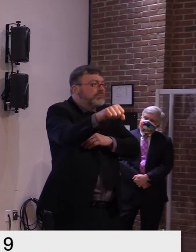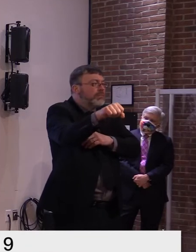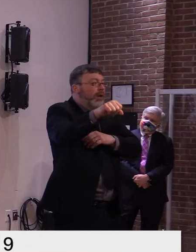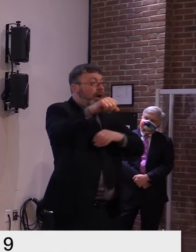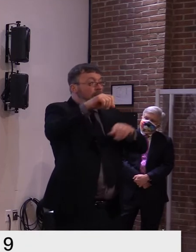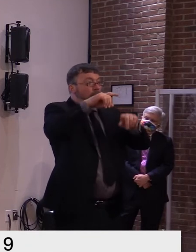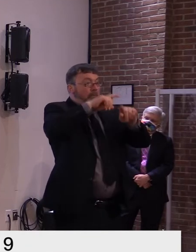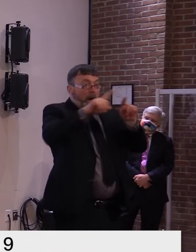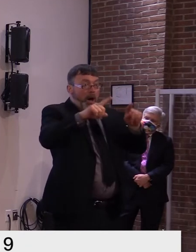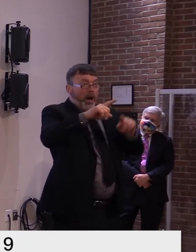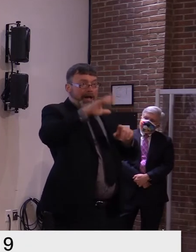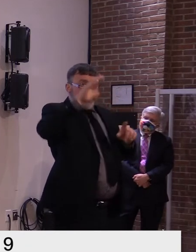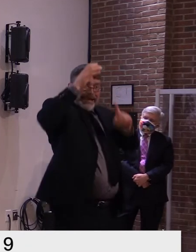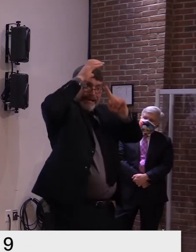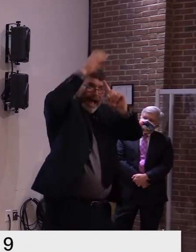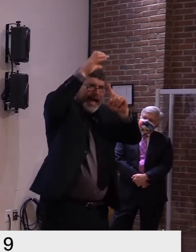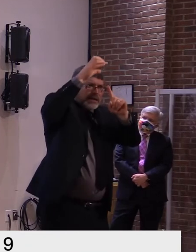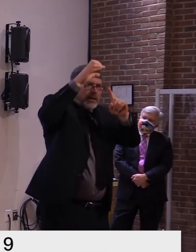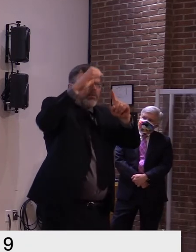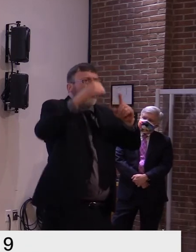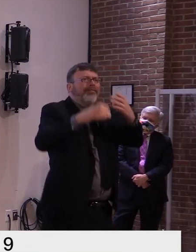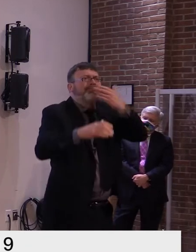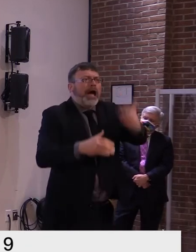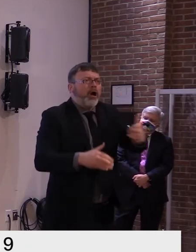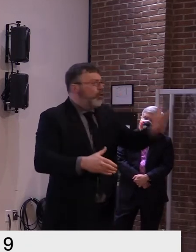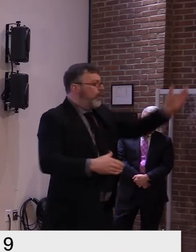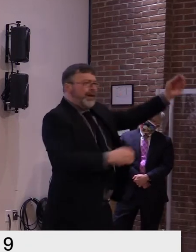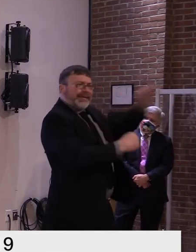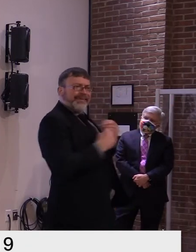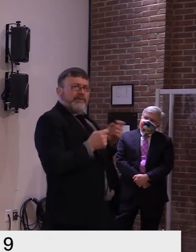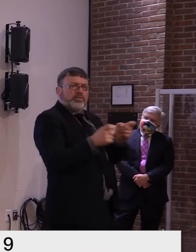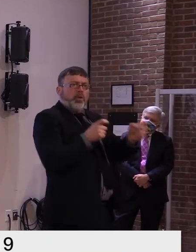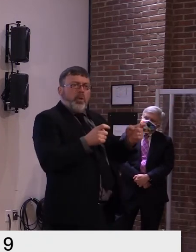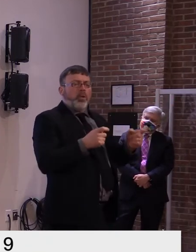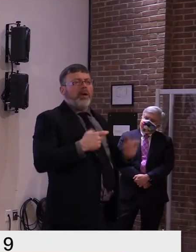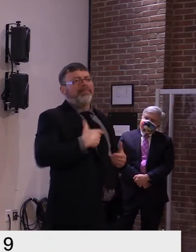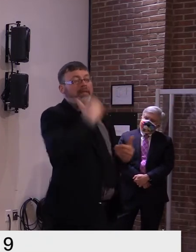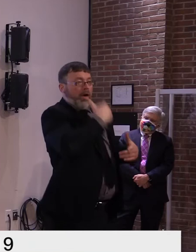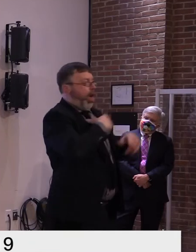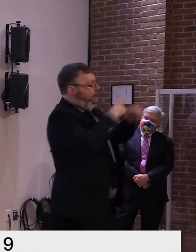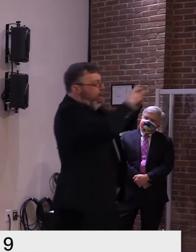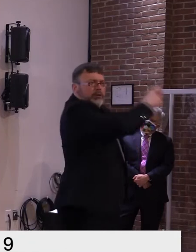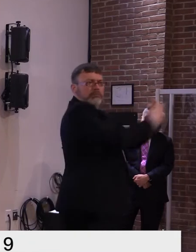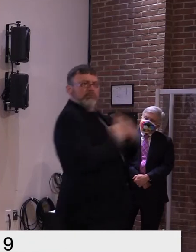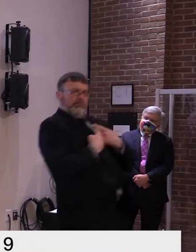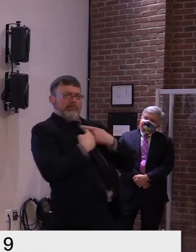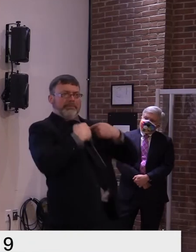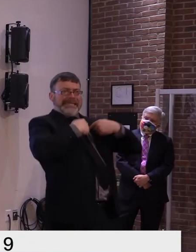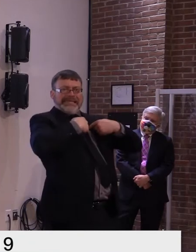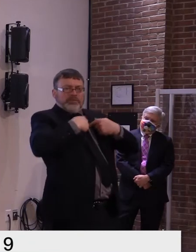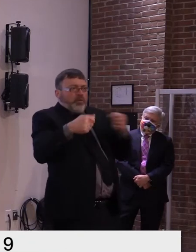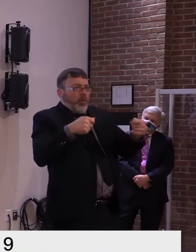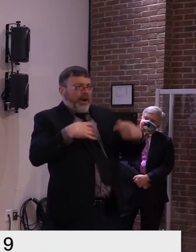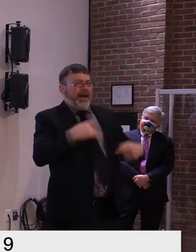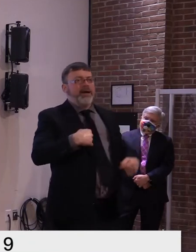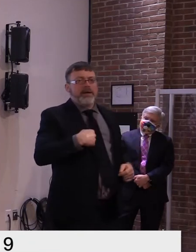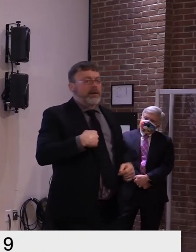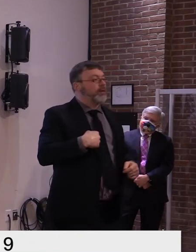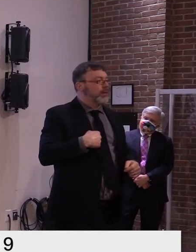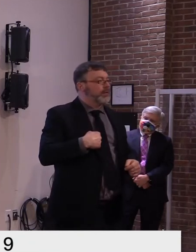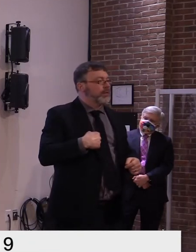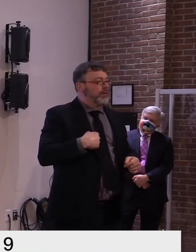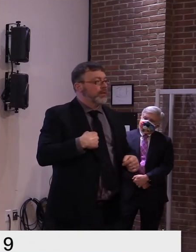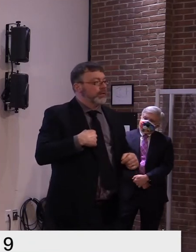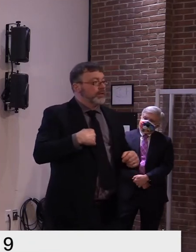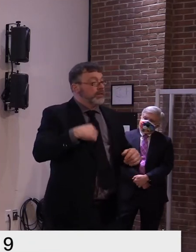as possible. But I would like the comfort of knowing that the manufacture and quality assurance processes are